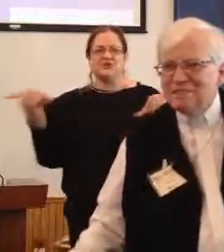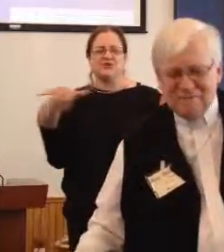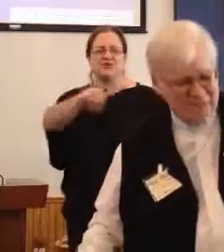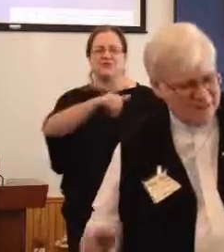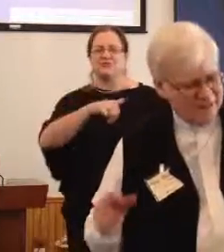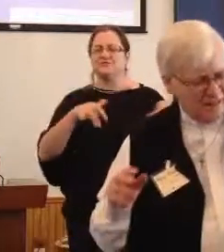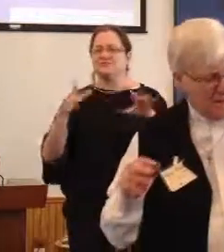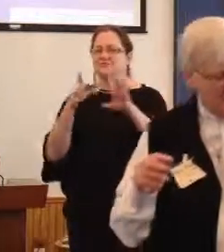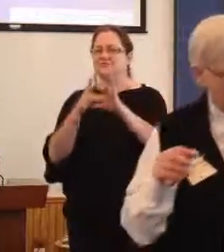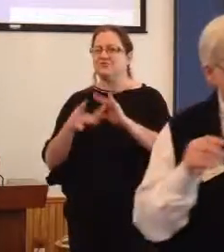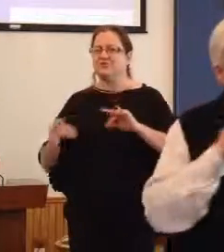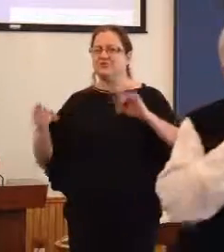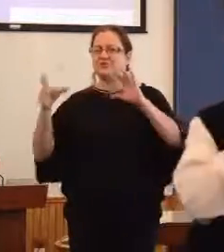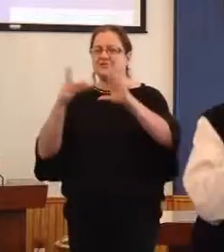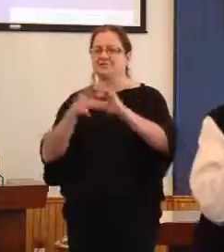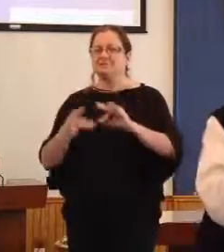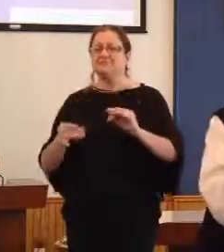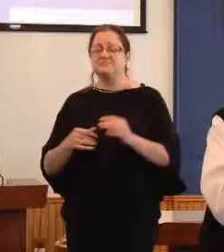stories.